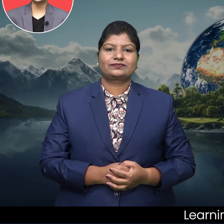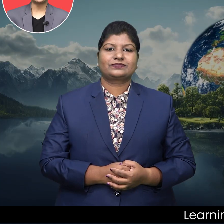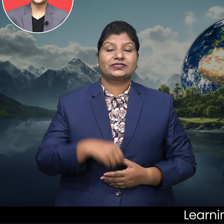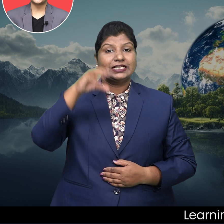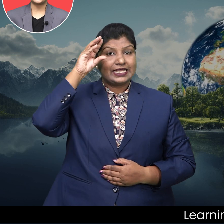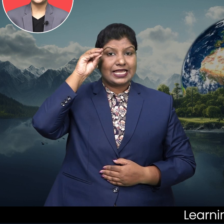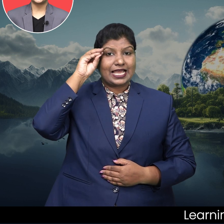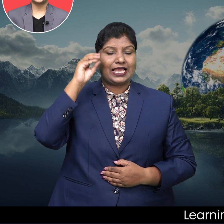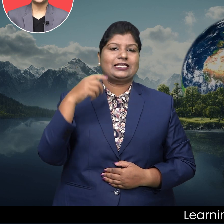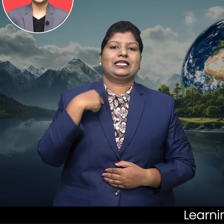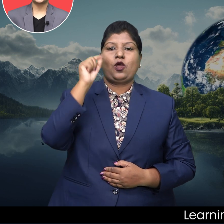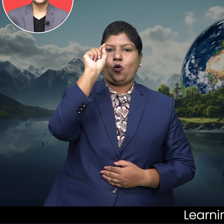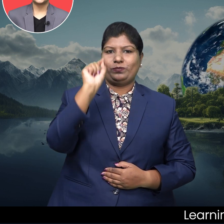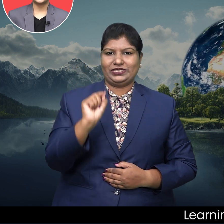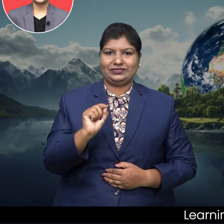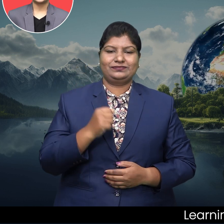Learning objectives.